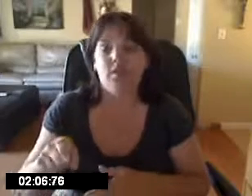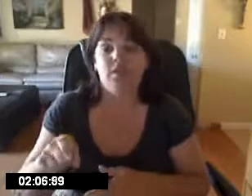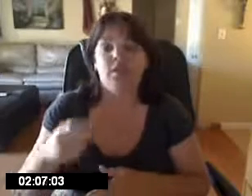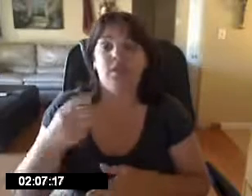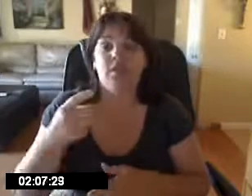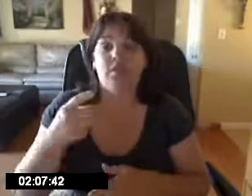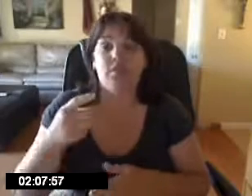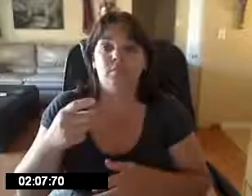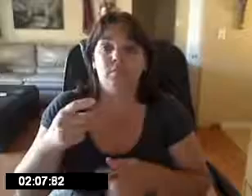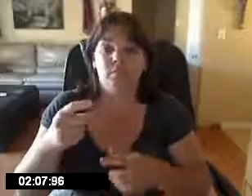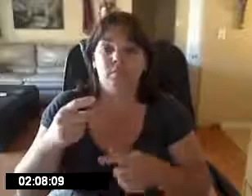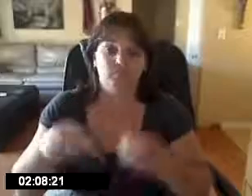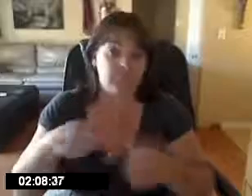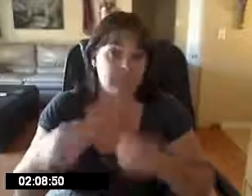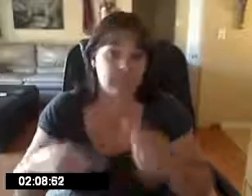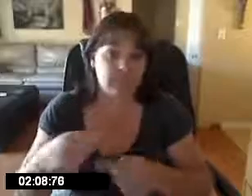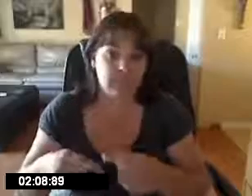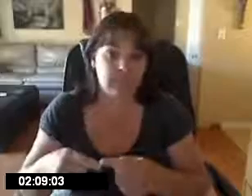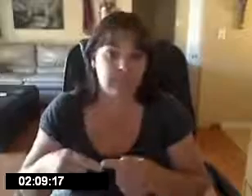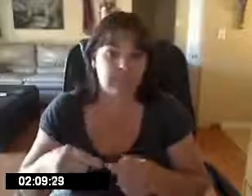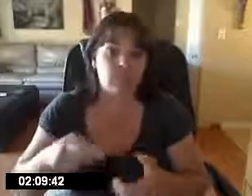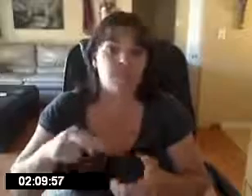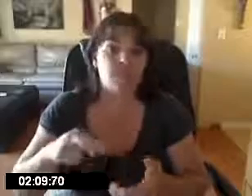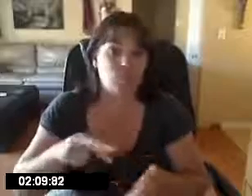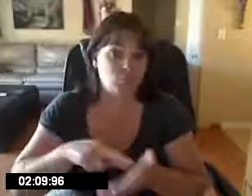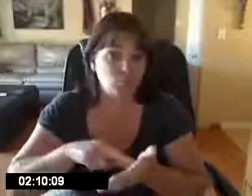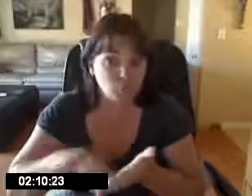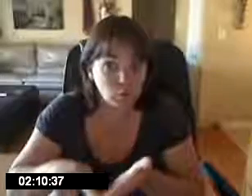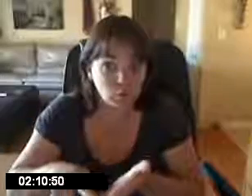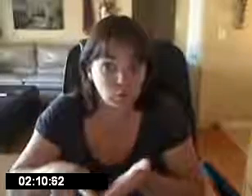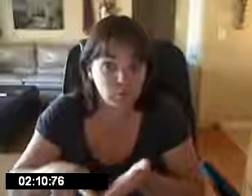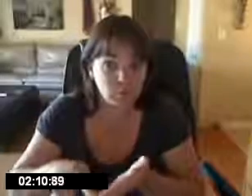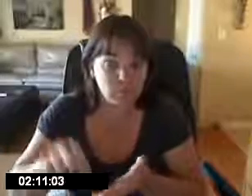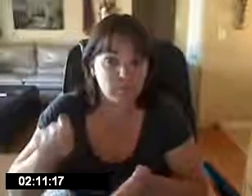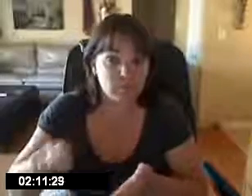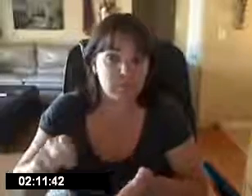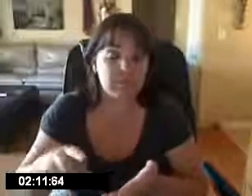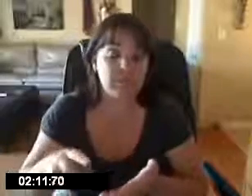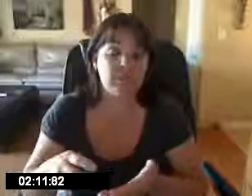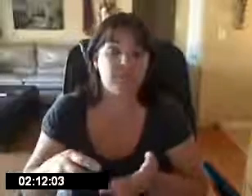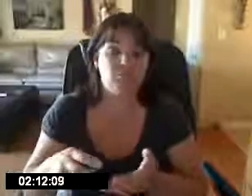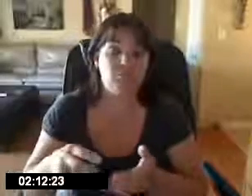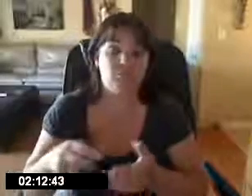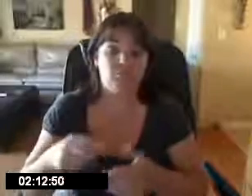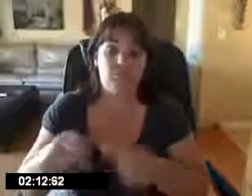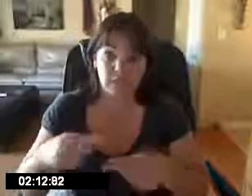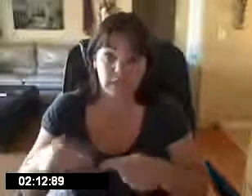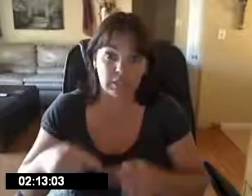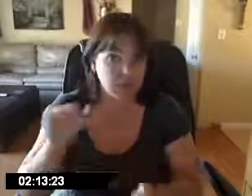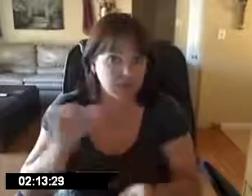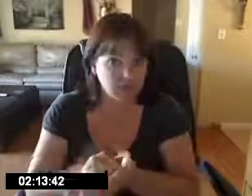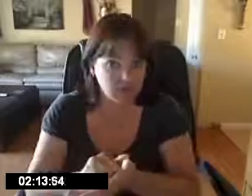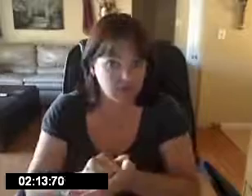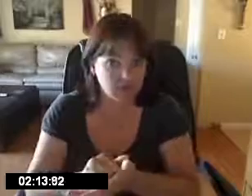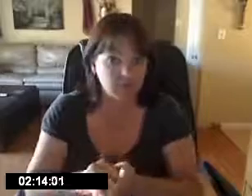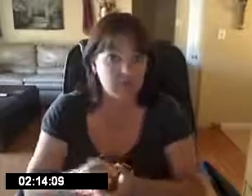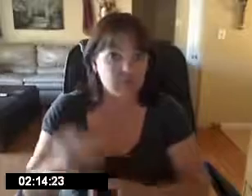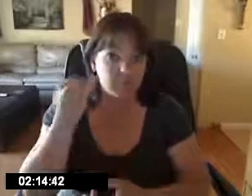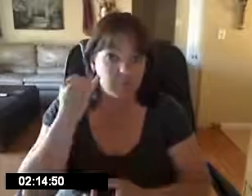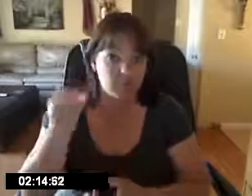the message is being sent. So if they're signing it, you're going to voice it the same way. If it's being voiced, you're going to sign it back with